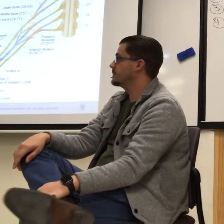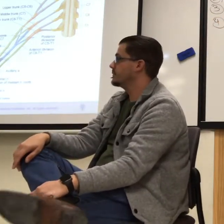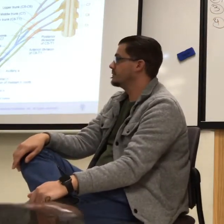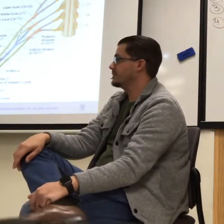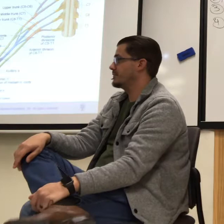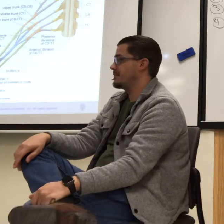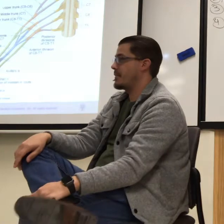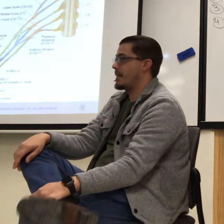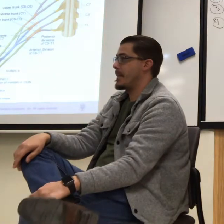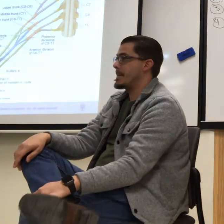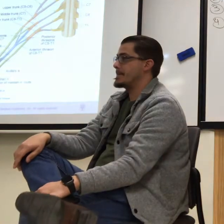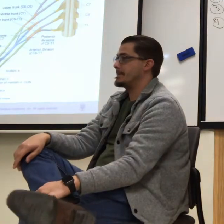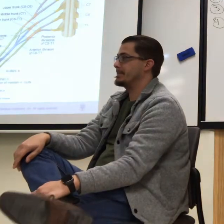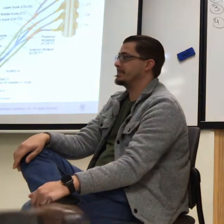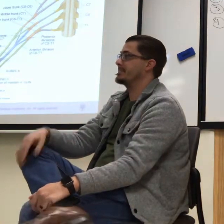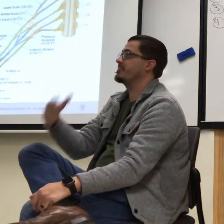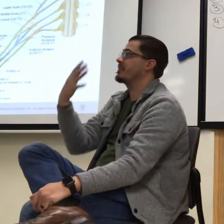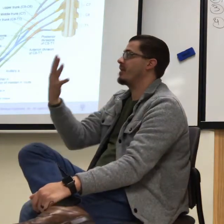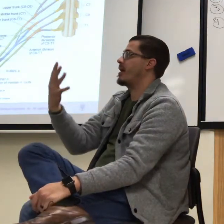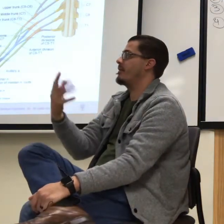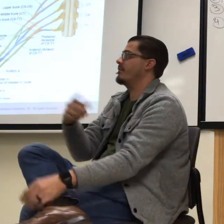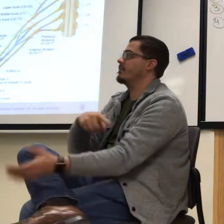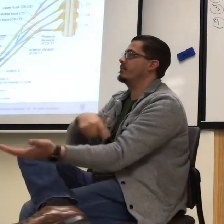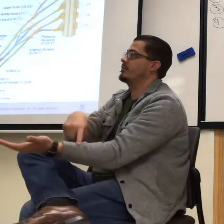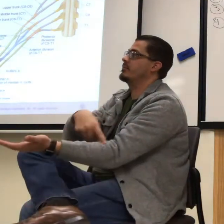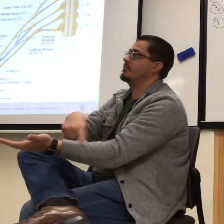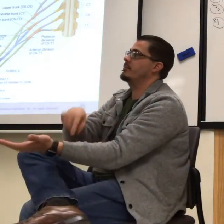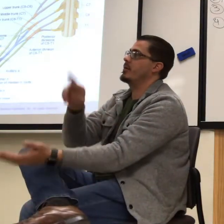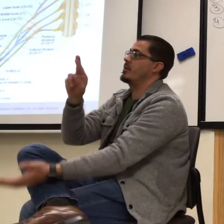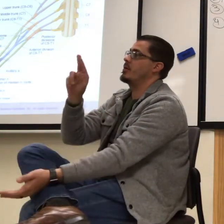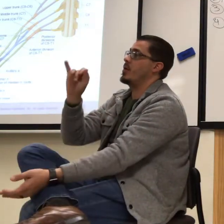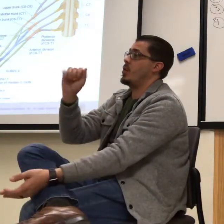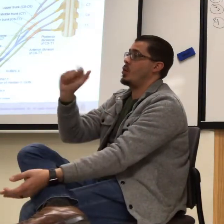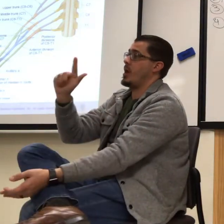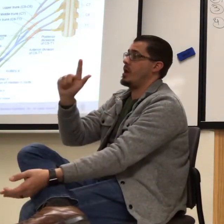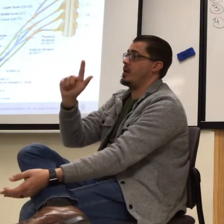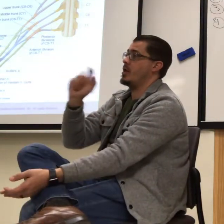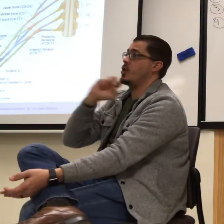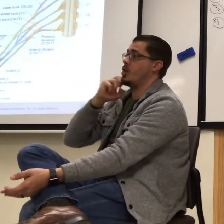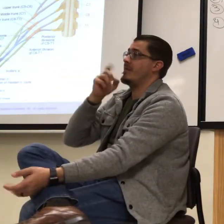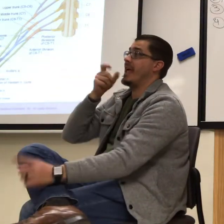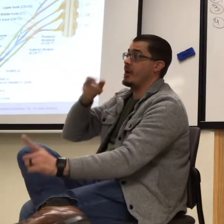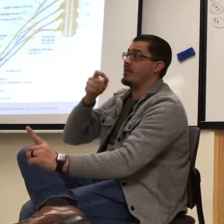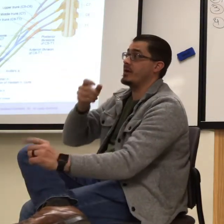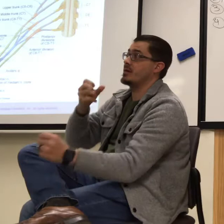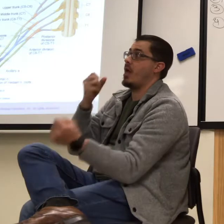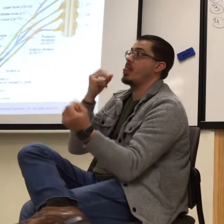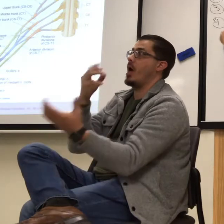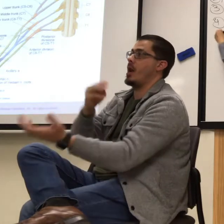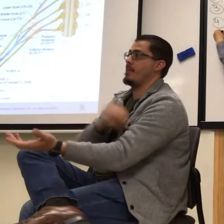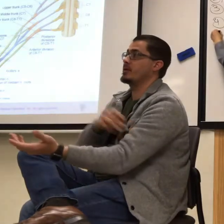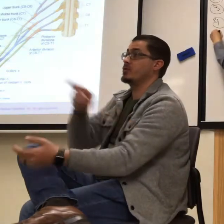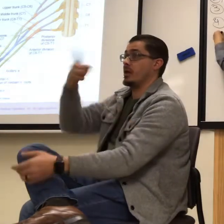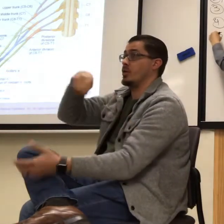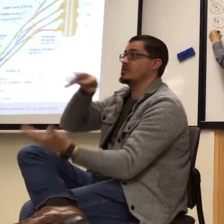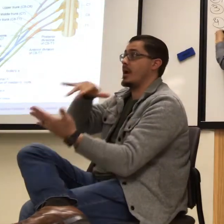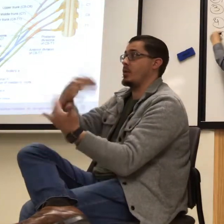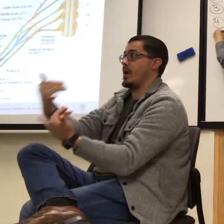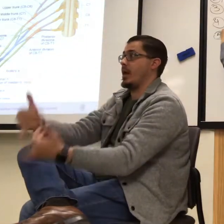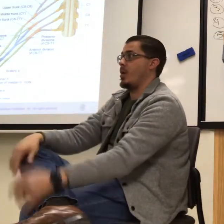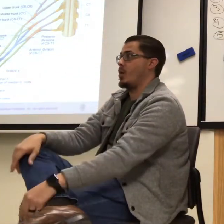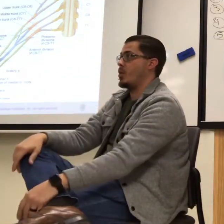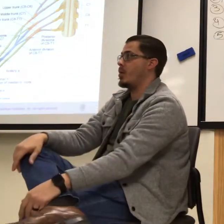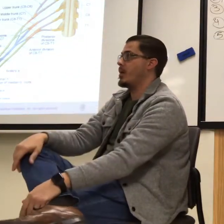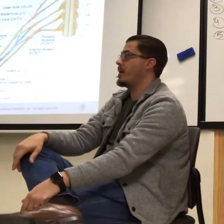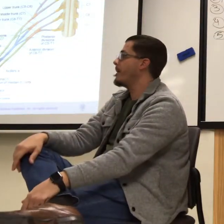And 5, radial nerve. That innervates a lot of muscles that you're studying. So We'll talk about that a lot today.